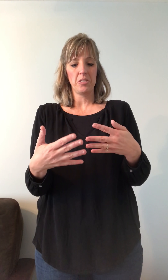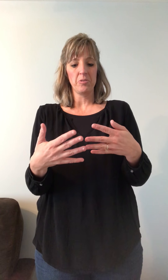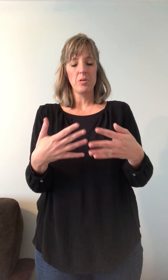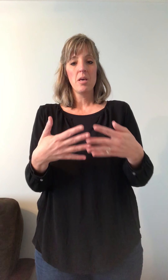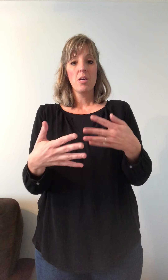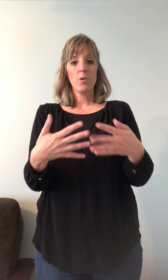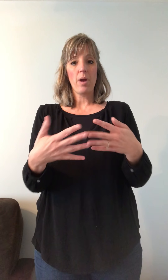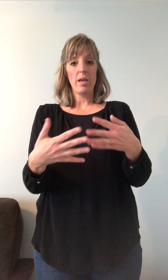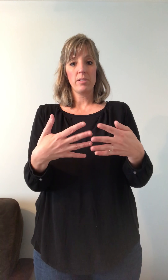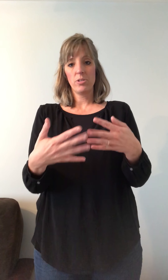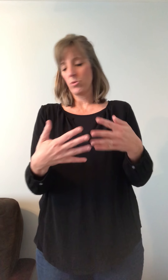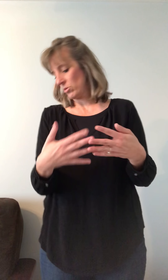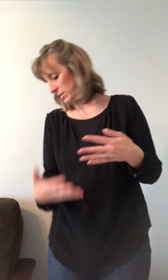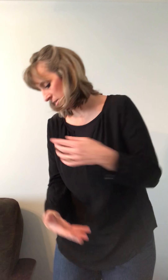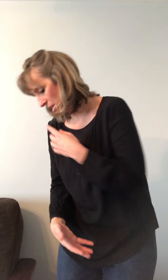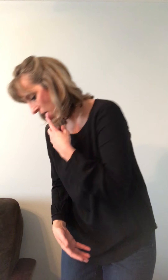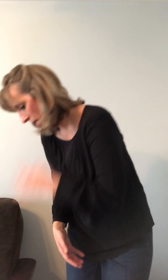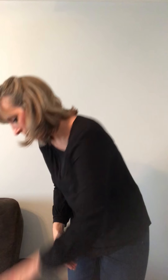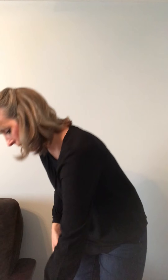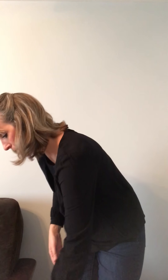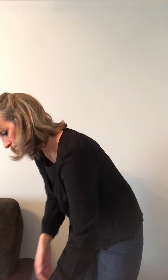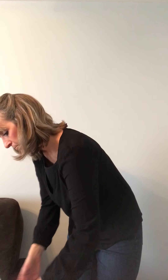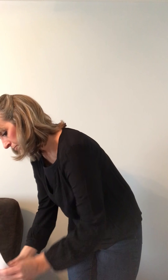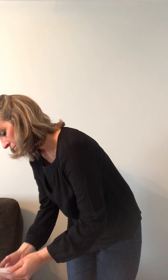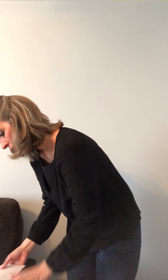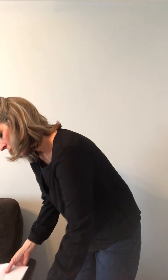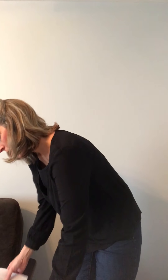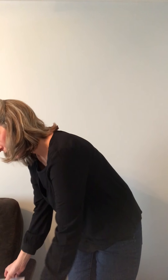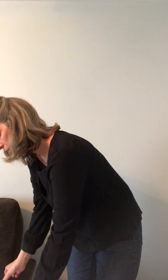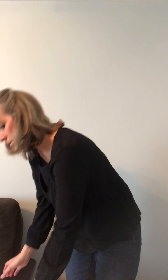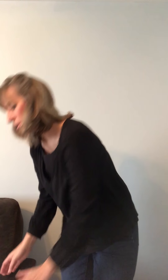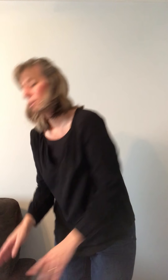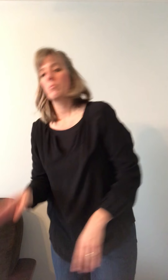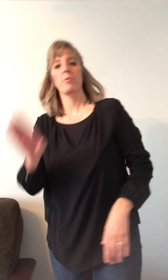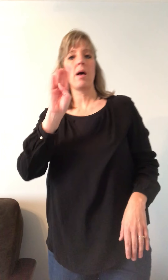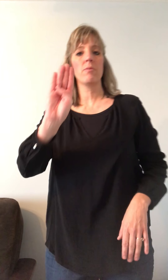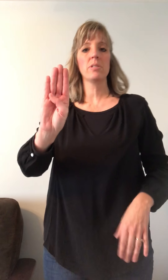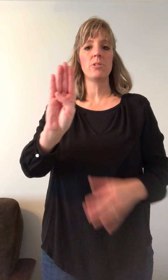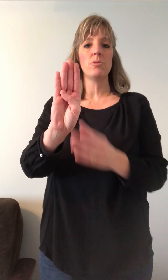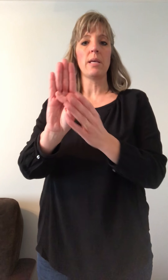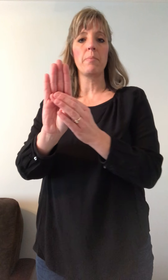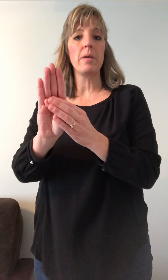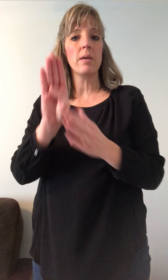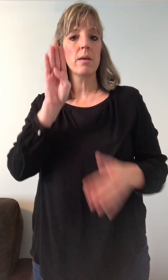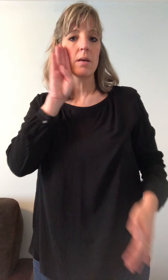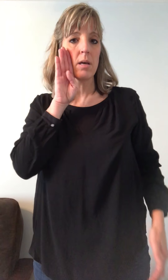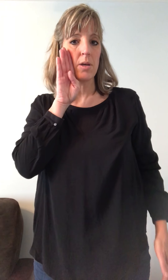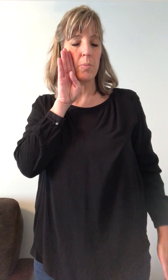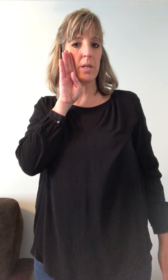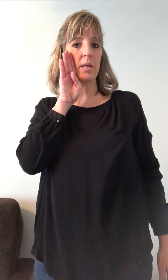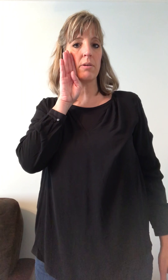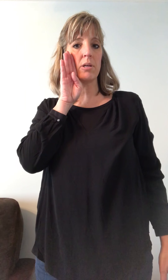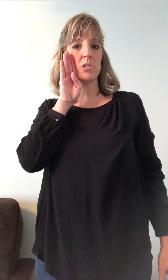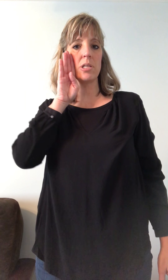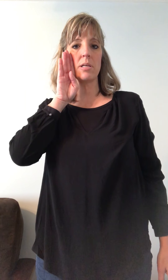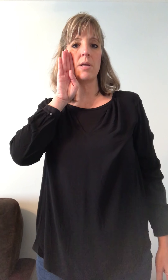do. Gray, you go like this, okay? All right. Brown is you take a B, you put it here at your cheek, and you